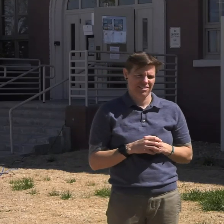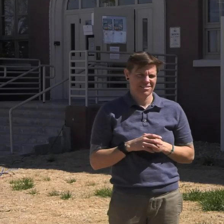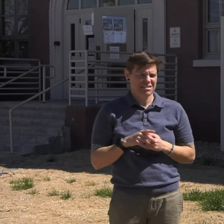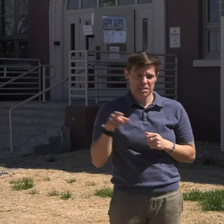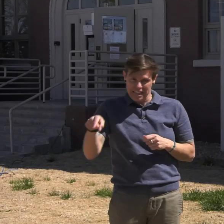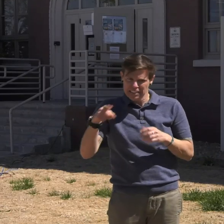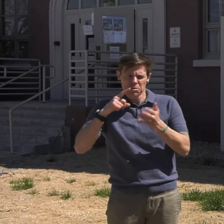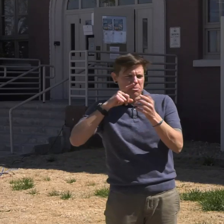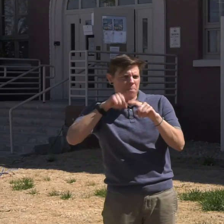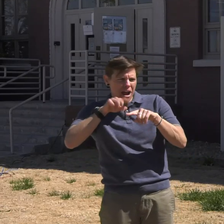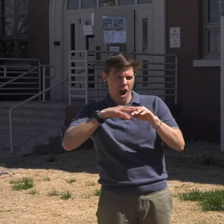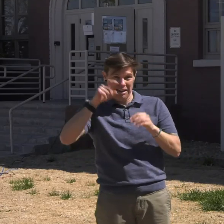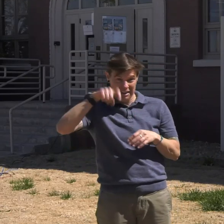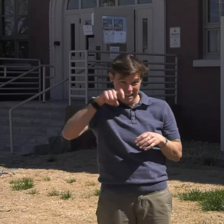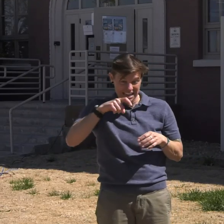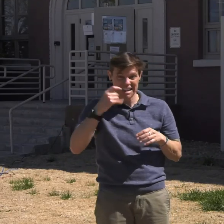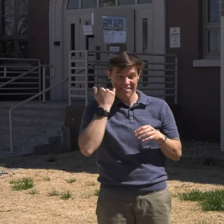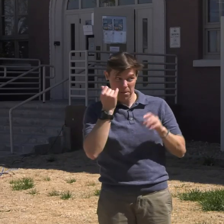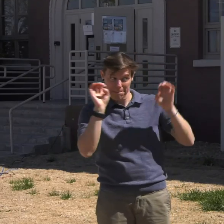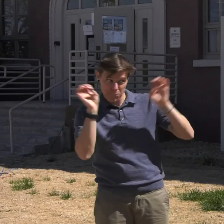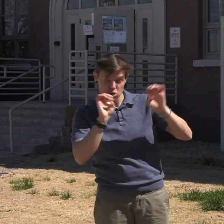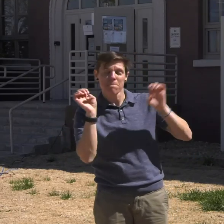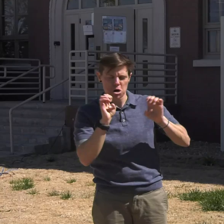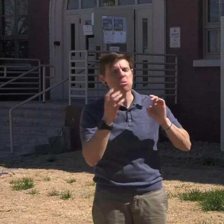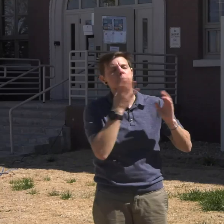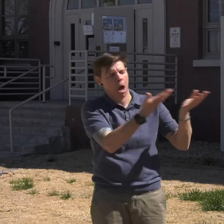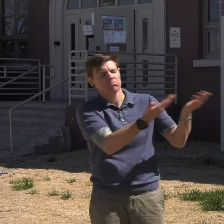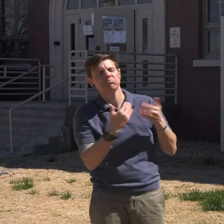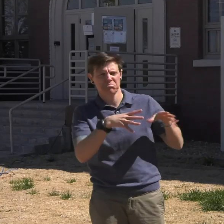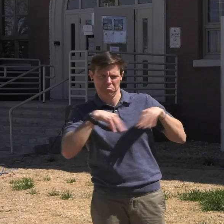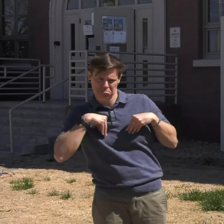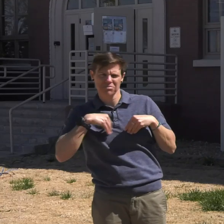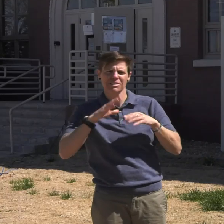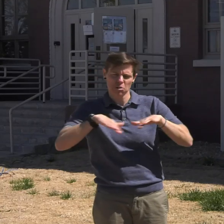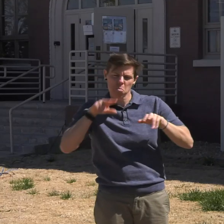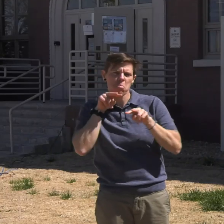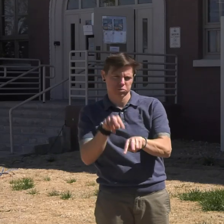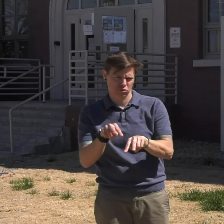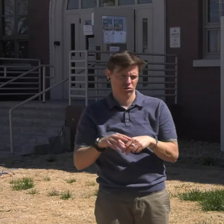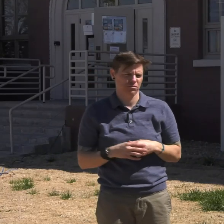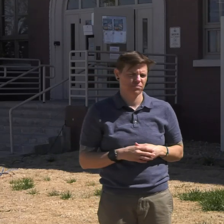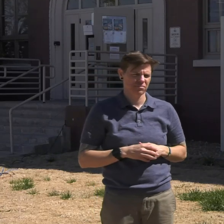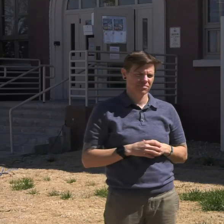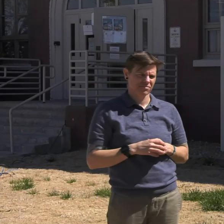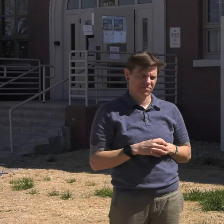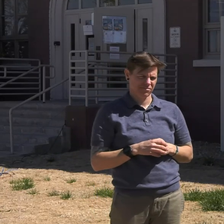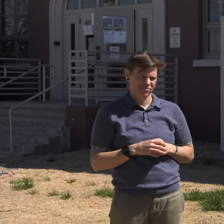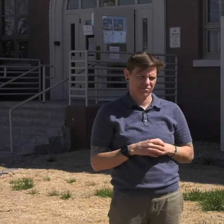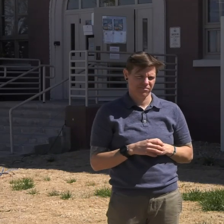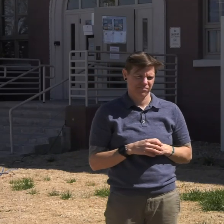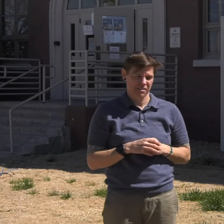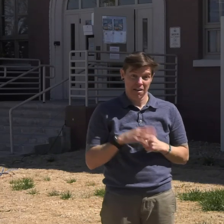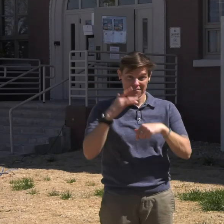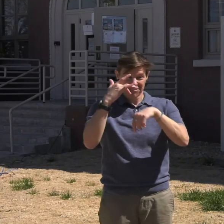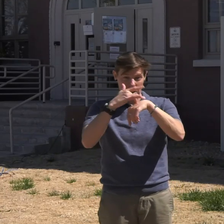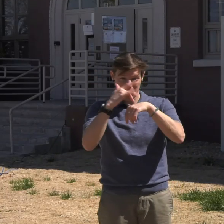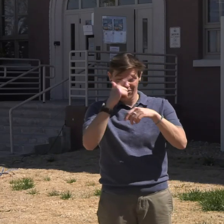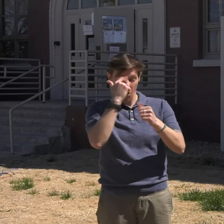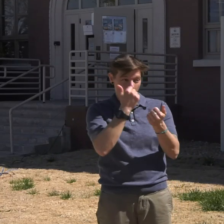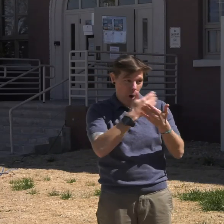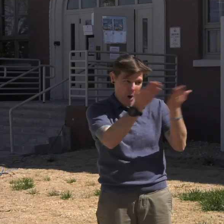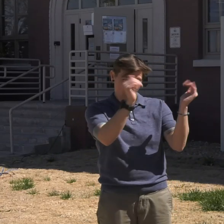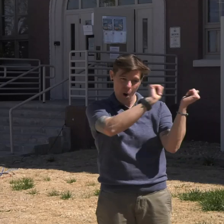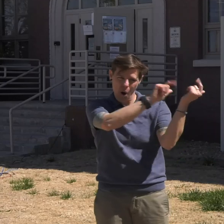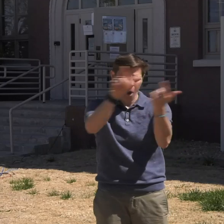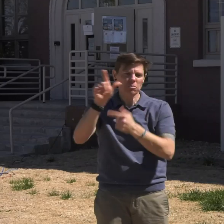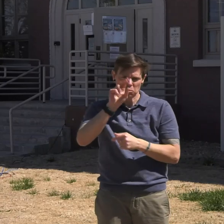again, an emergency safety net that we're continuing to prop up at our community centers. It's not available at every community center. It's available at most community